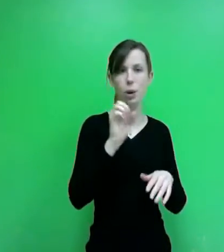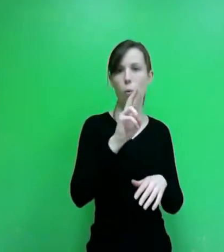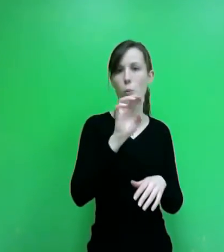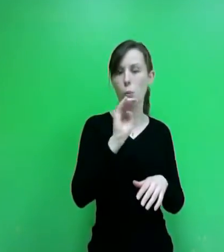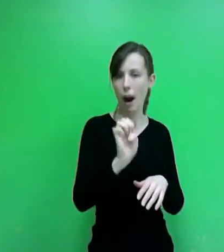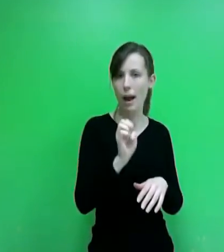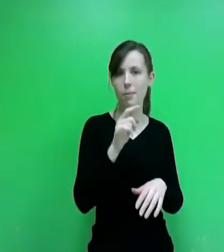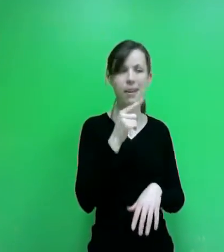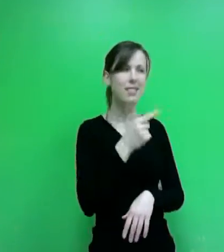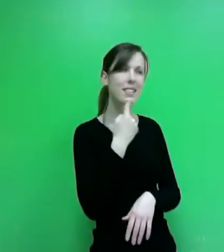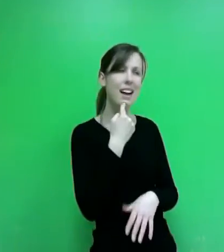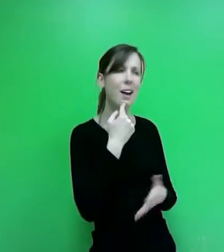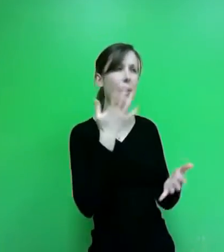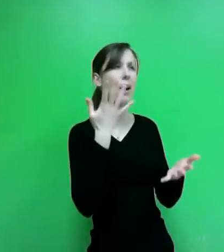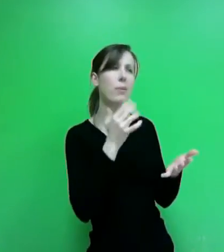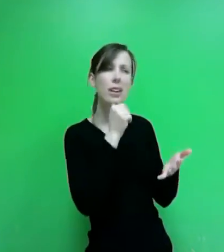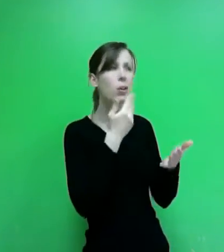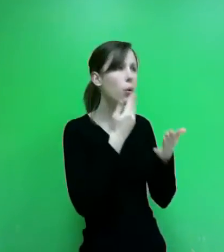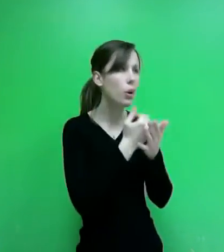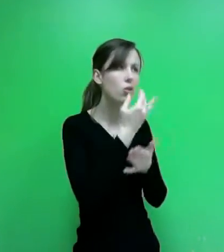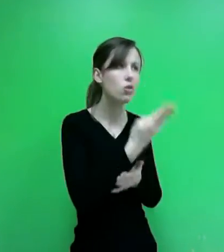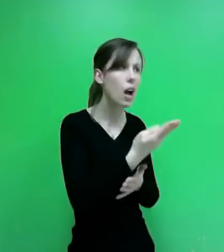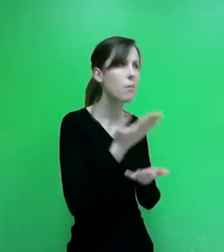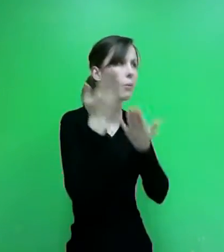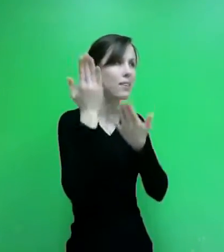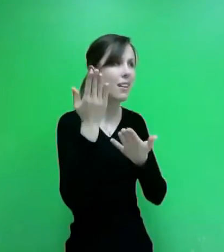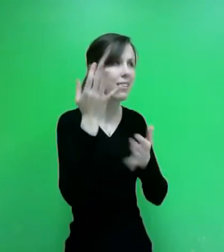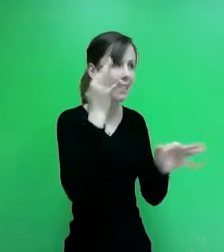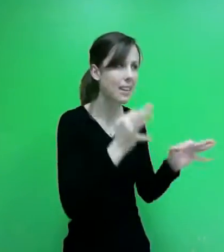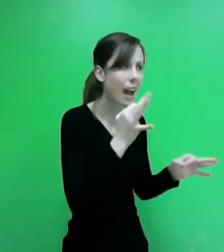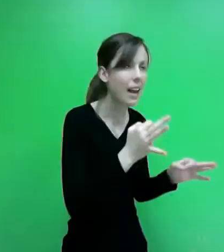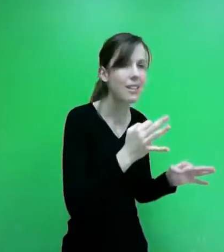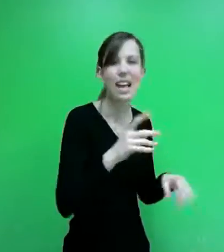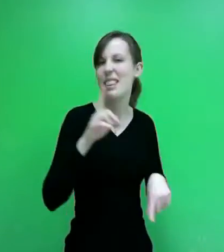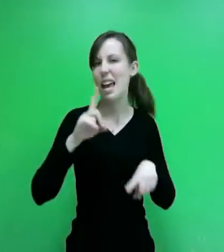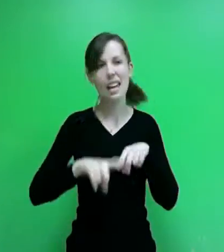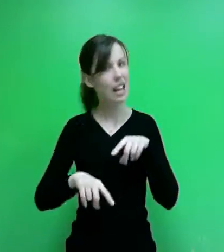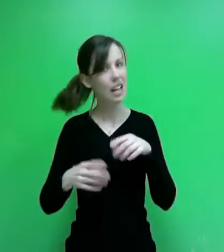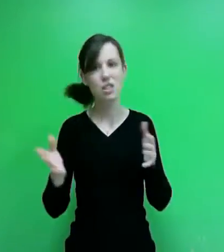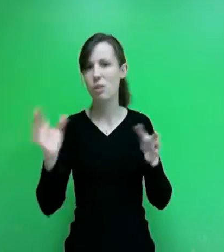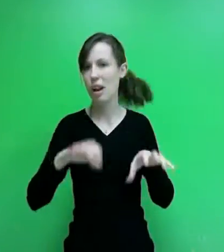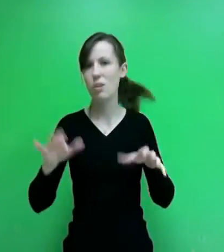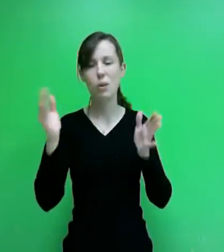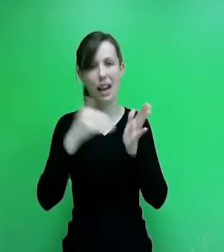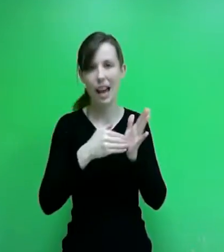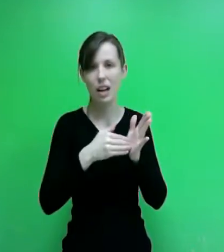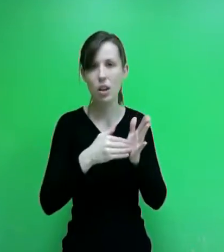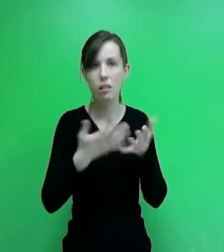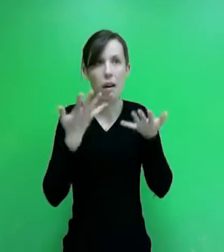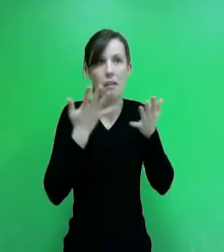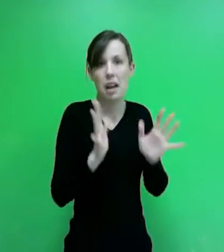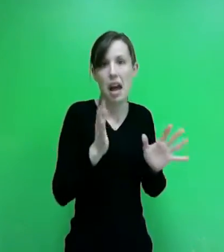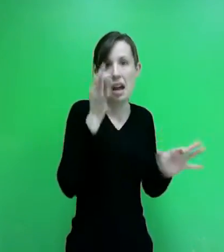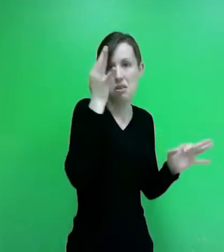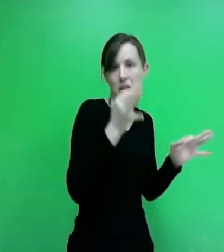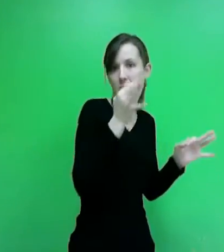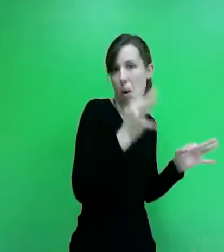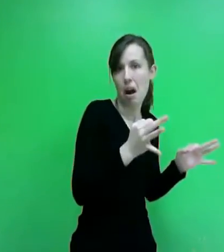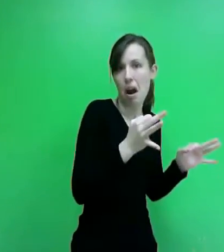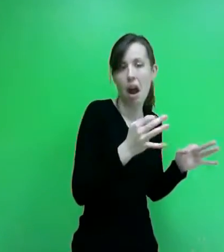says, well, we didn't do a very good job of presenting this case, they can't try you again. You've already had your day in court, and you do not have to